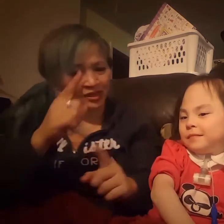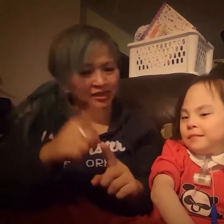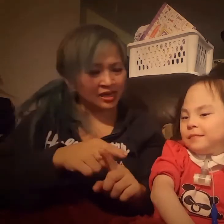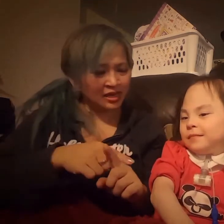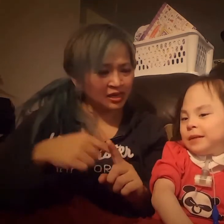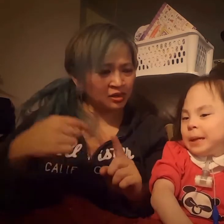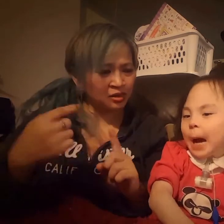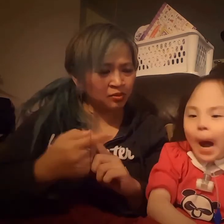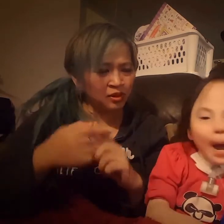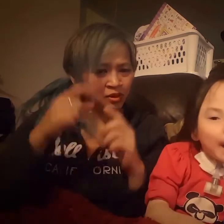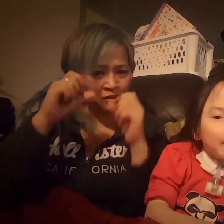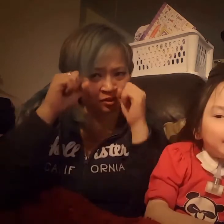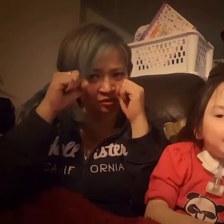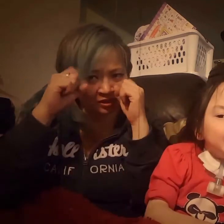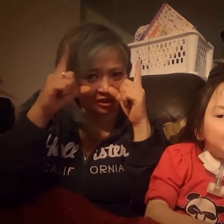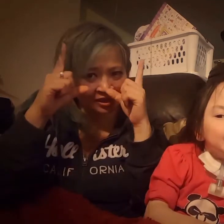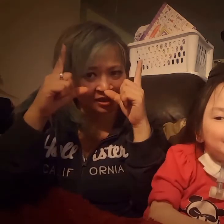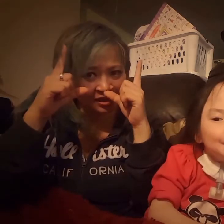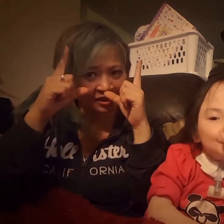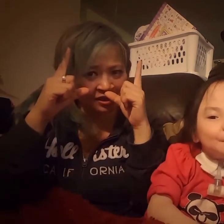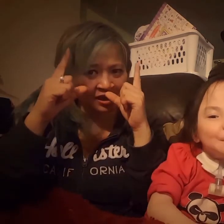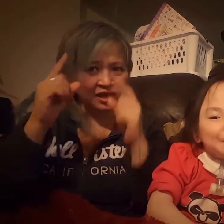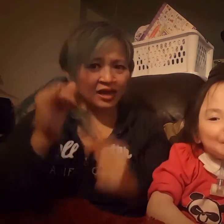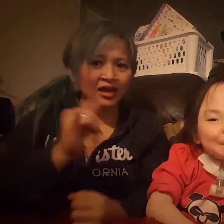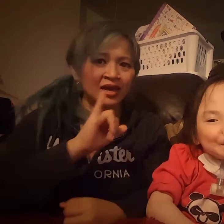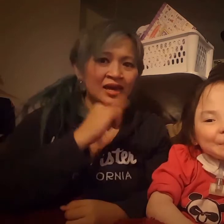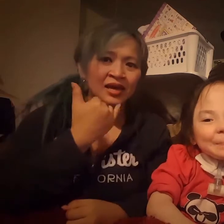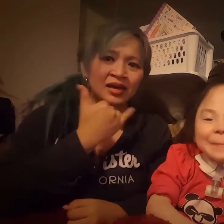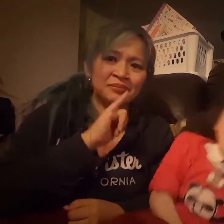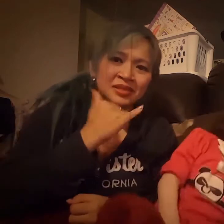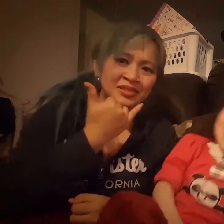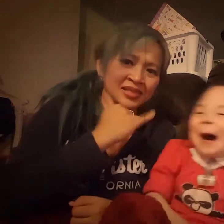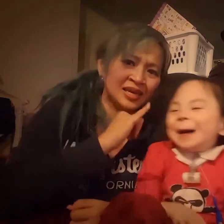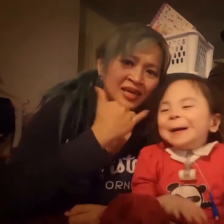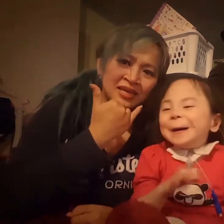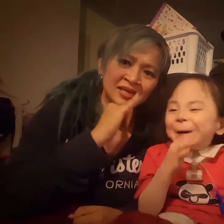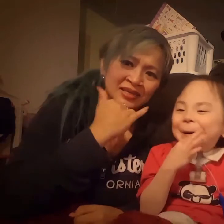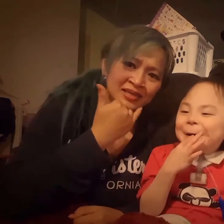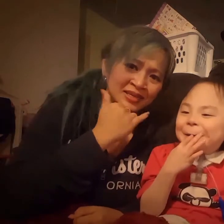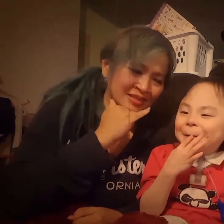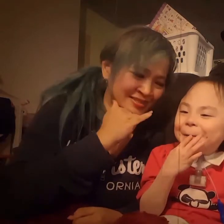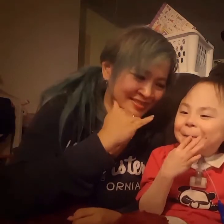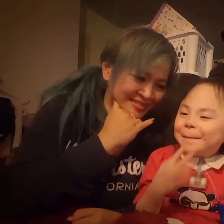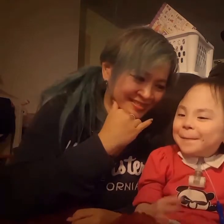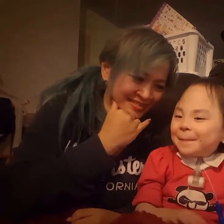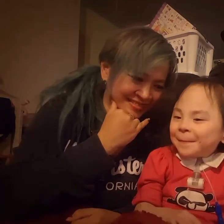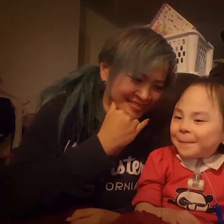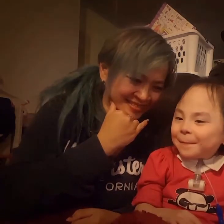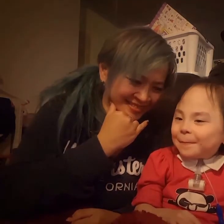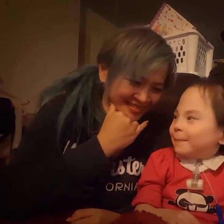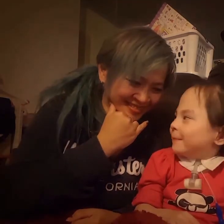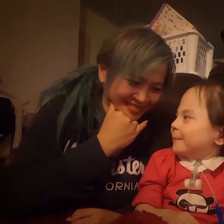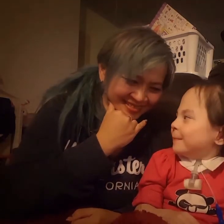When I awoke, dear, I had mistaken.